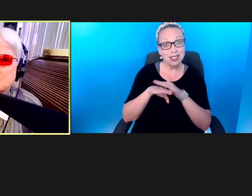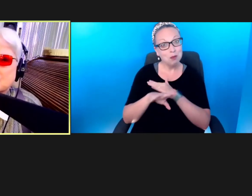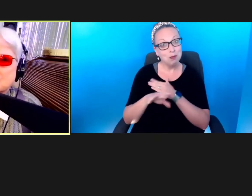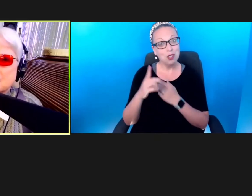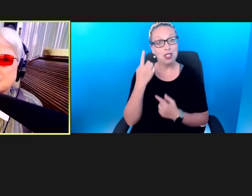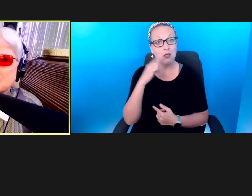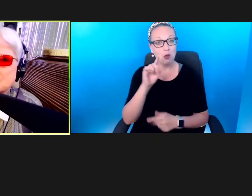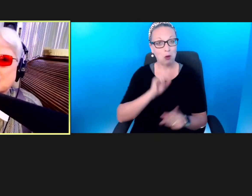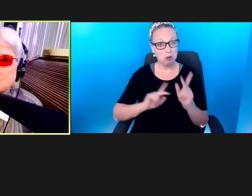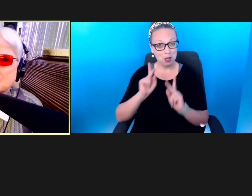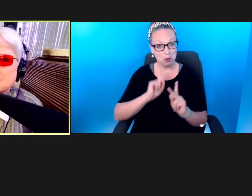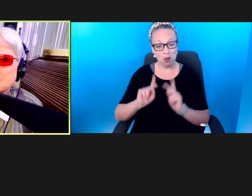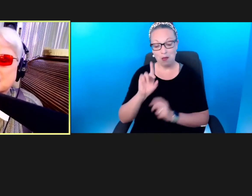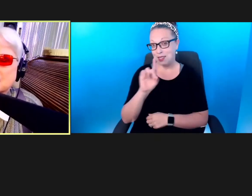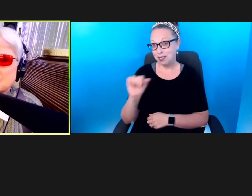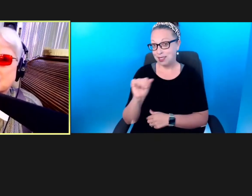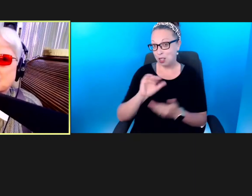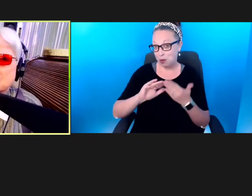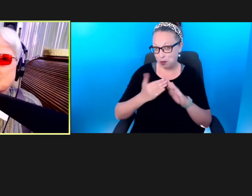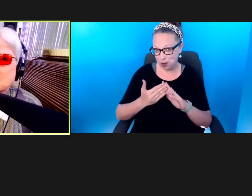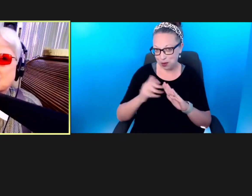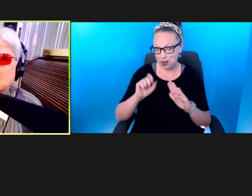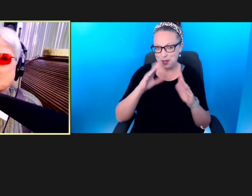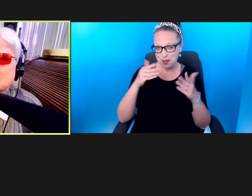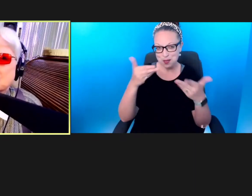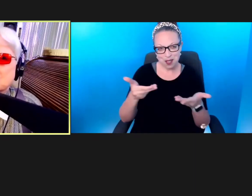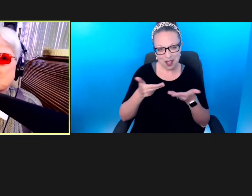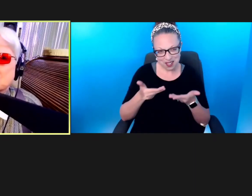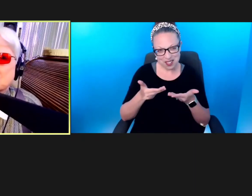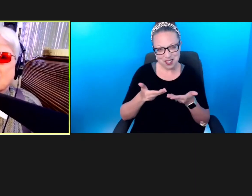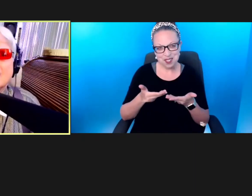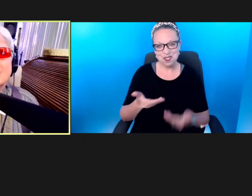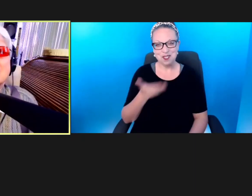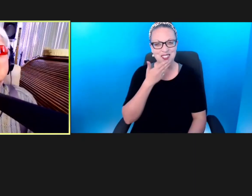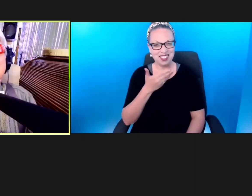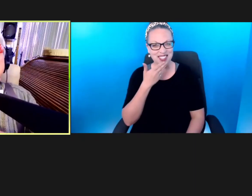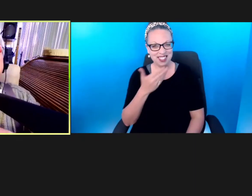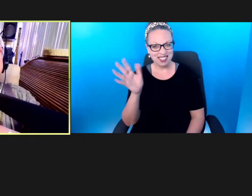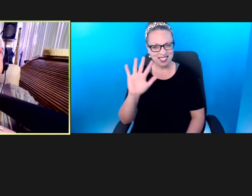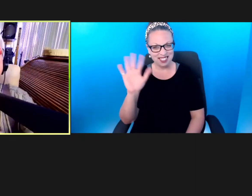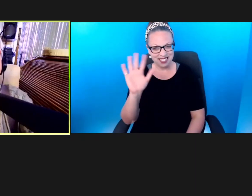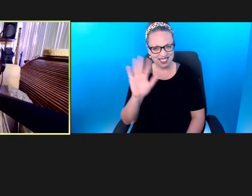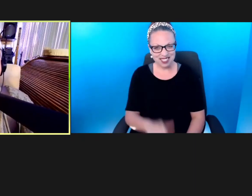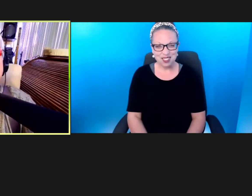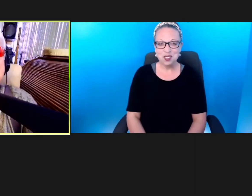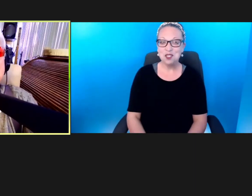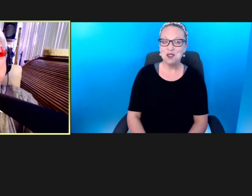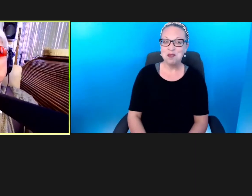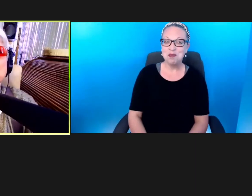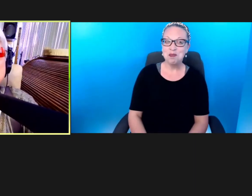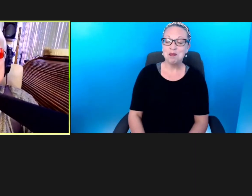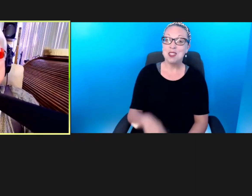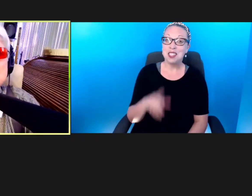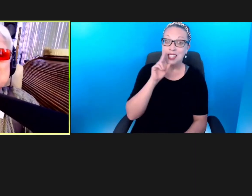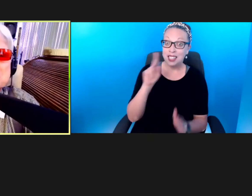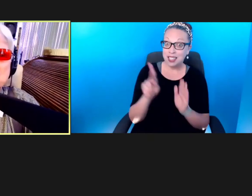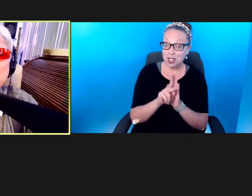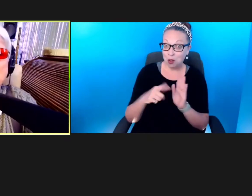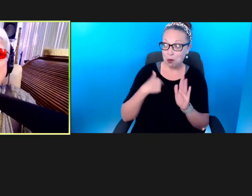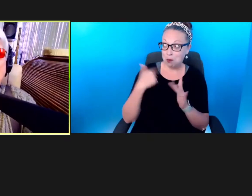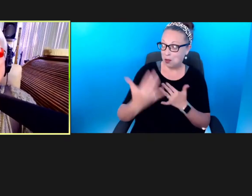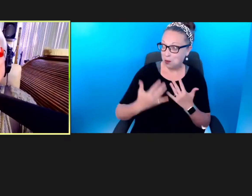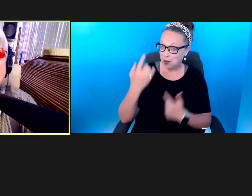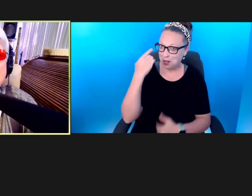the disabled community. So welcome, Kira. Kara, we have been waiting for you since the